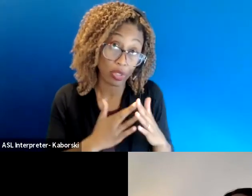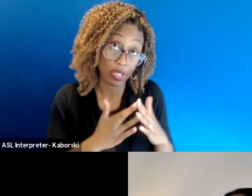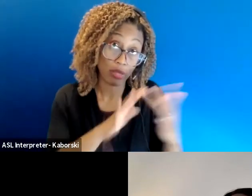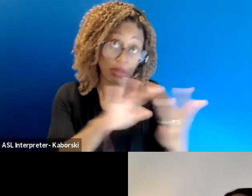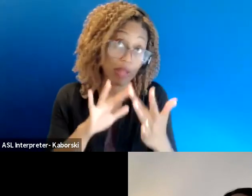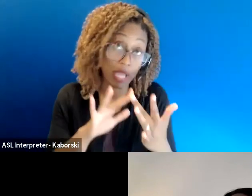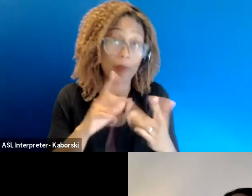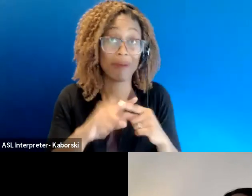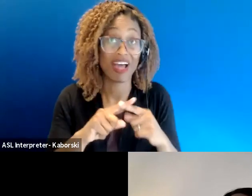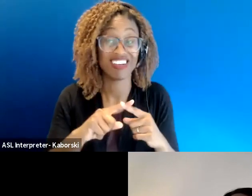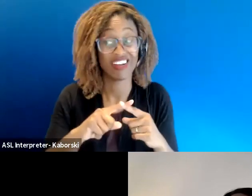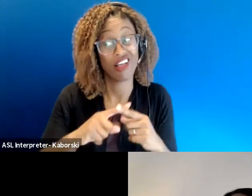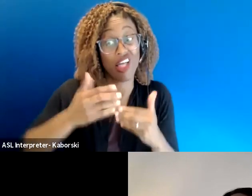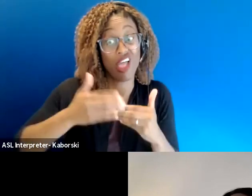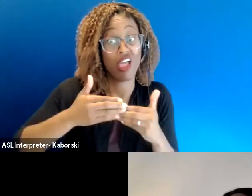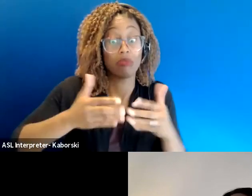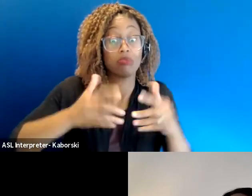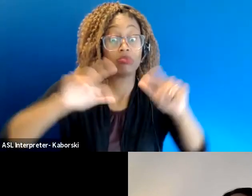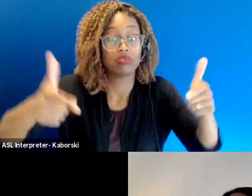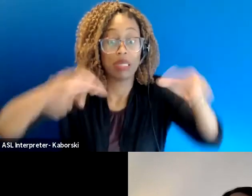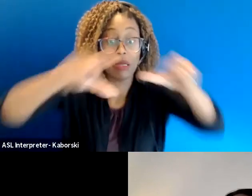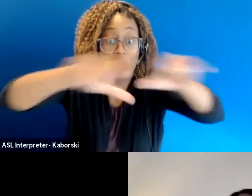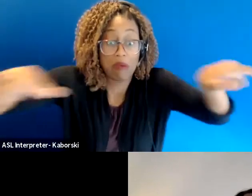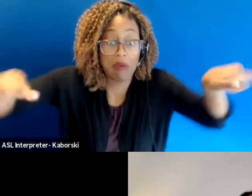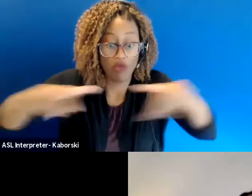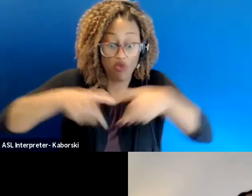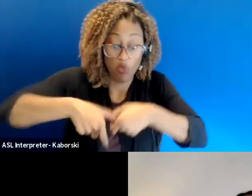us, i.e.